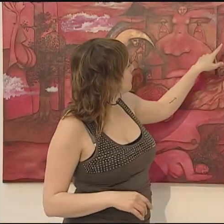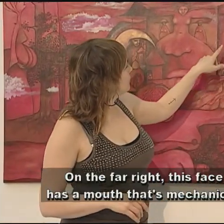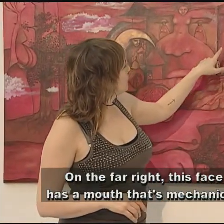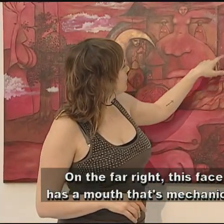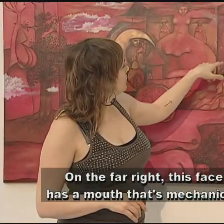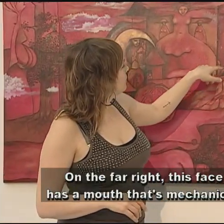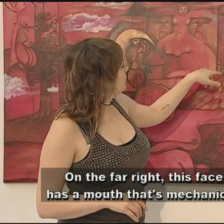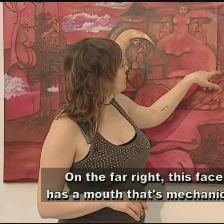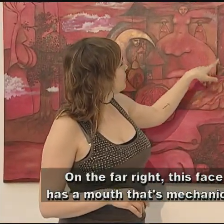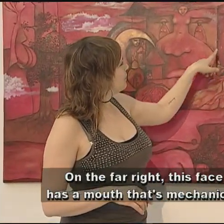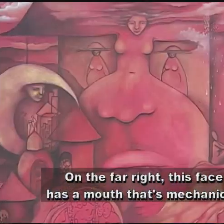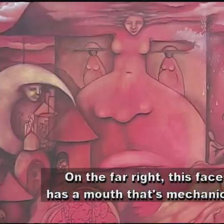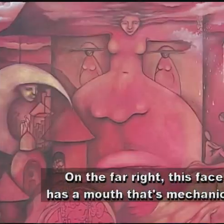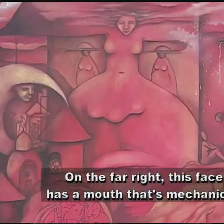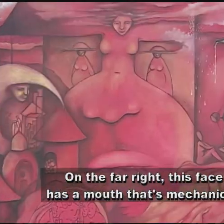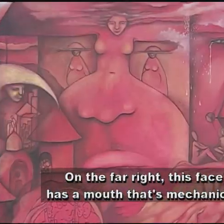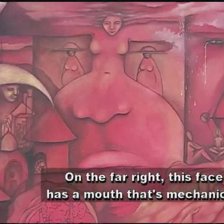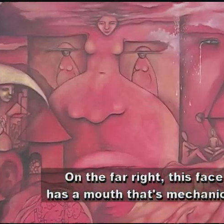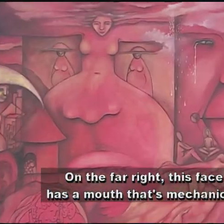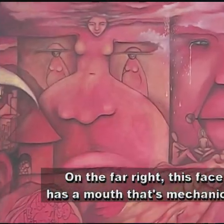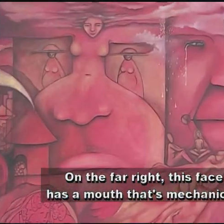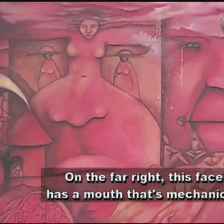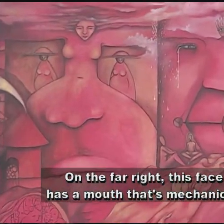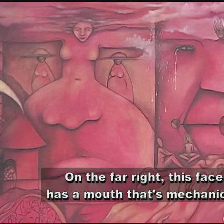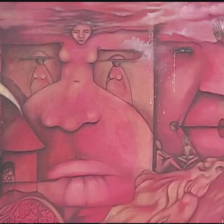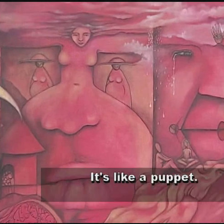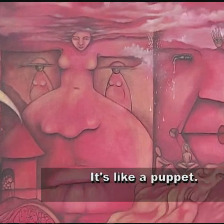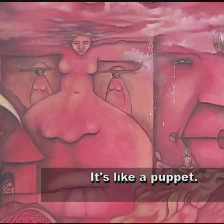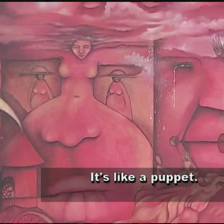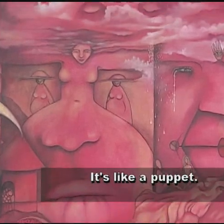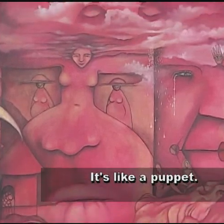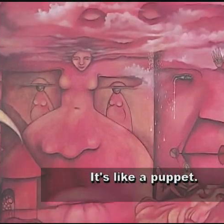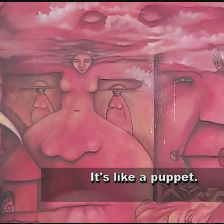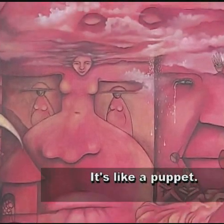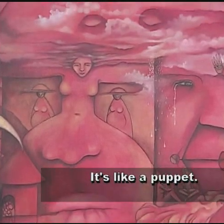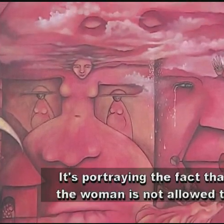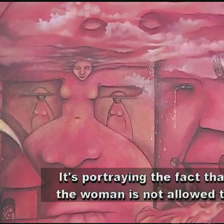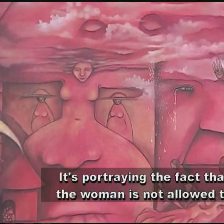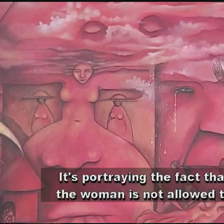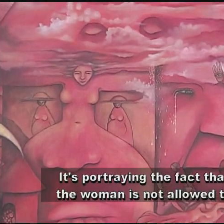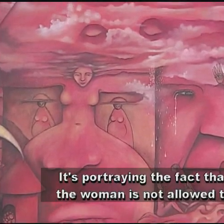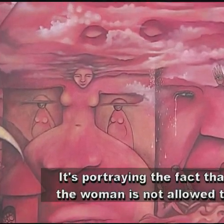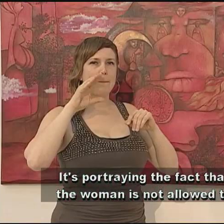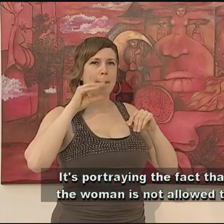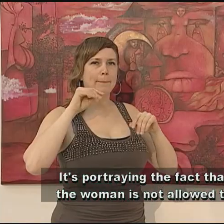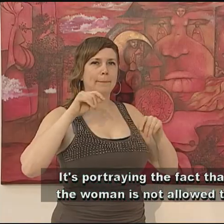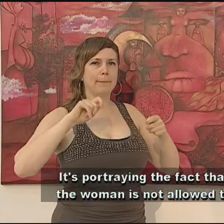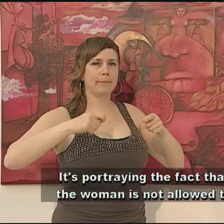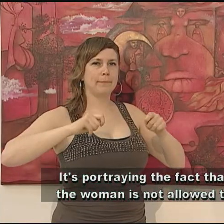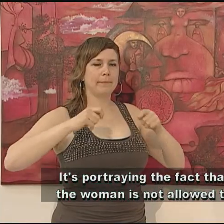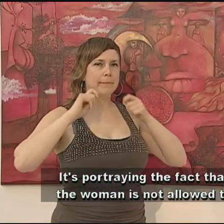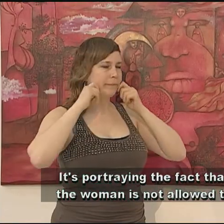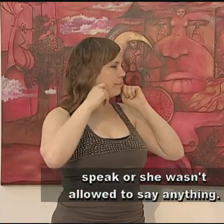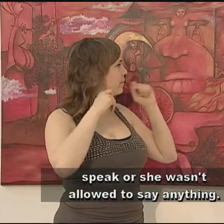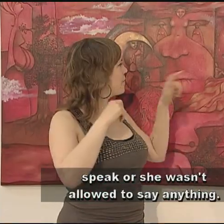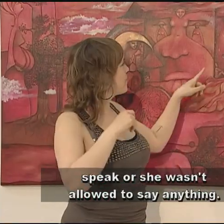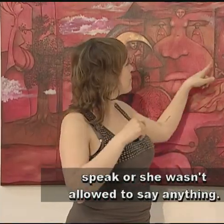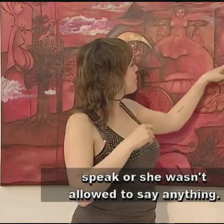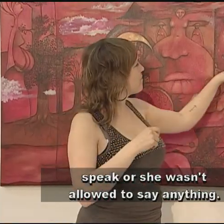side. On the far right, this face has a mouth that's mechanical. It's like a puppet. It's portraying the fact that the woman is not allowed